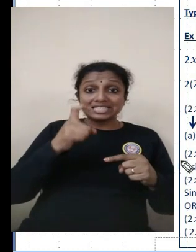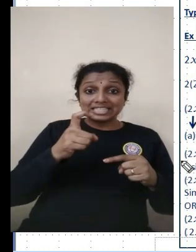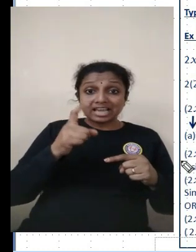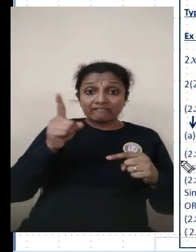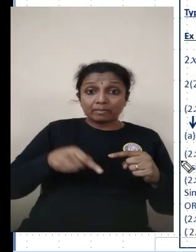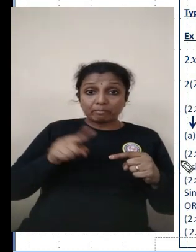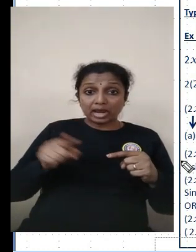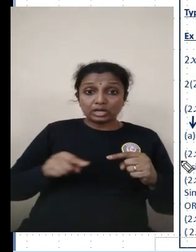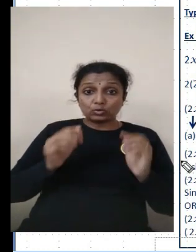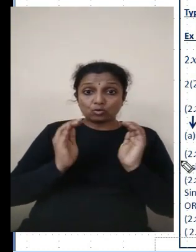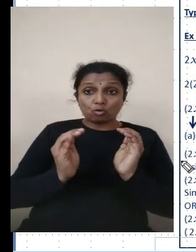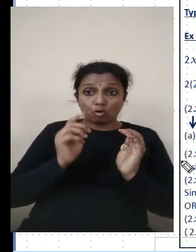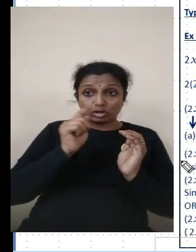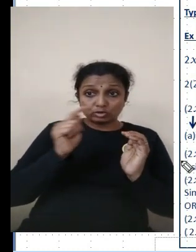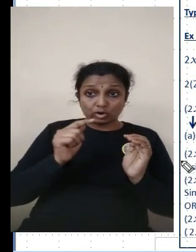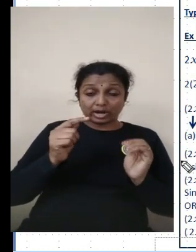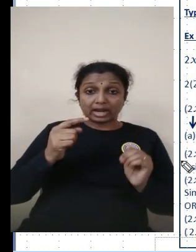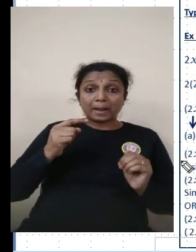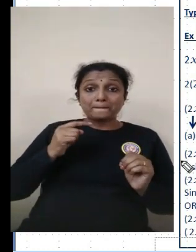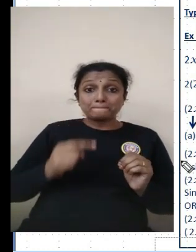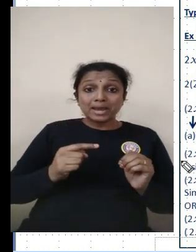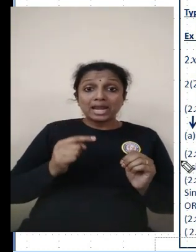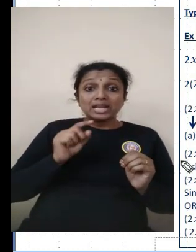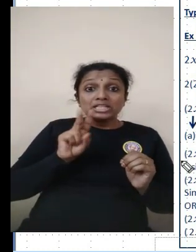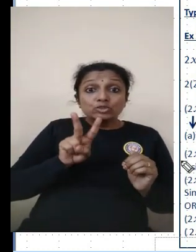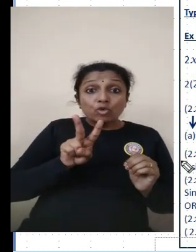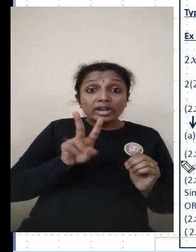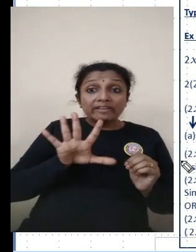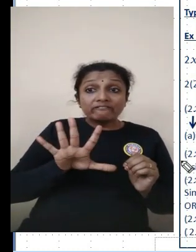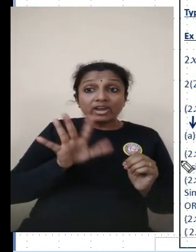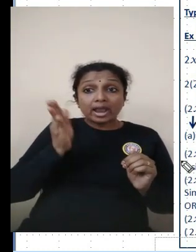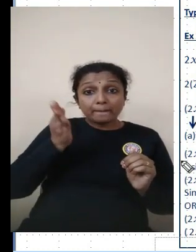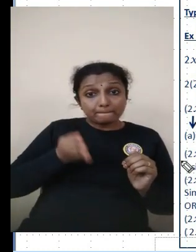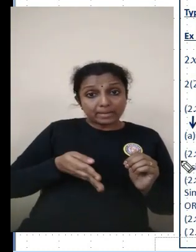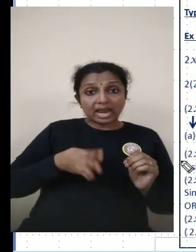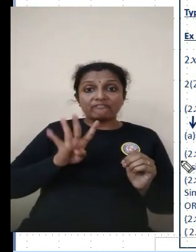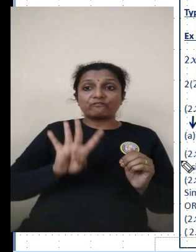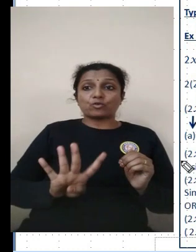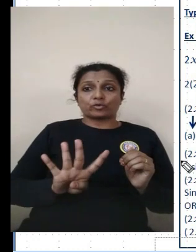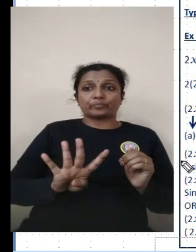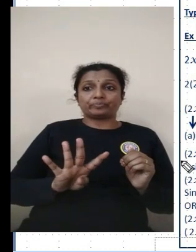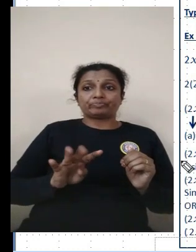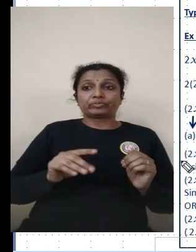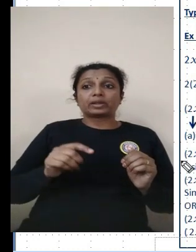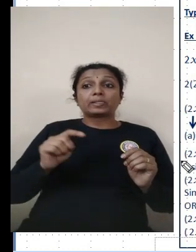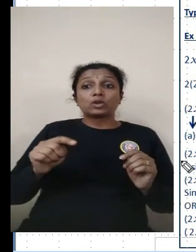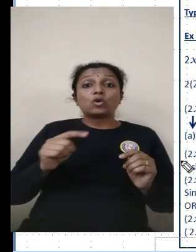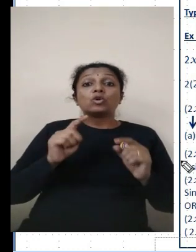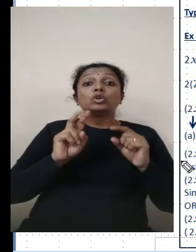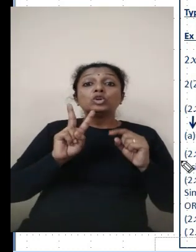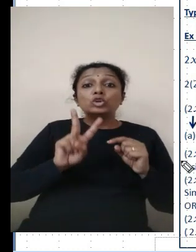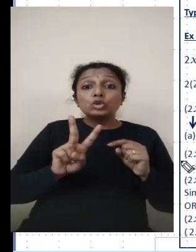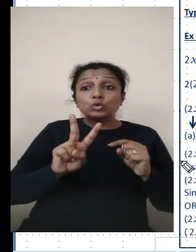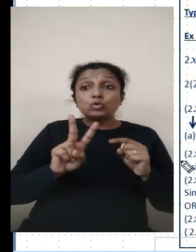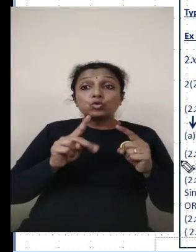whole thing can be rewritten as 2x minus 7 by 2 whole squared